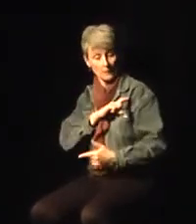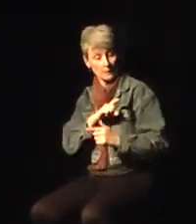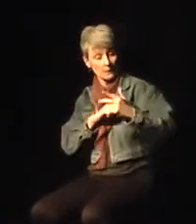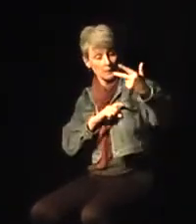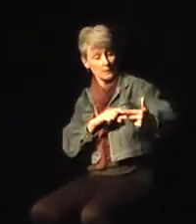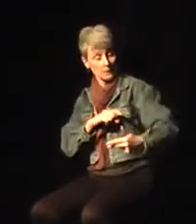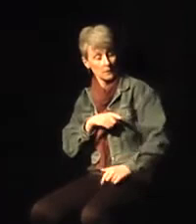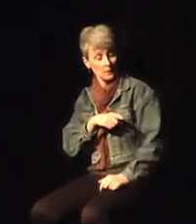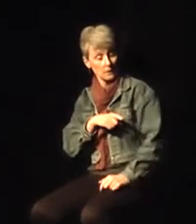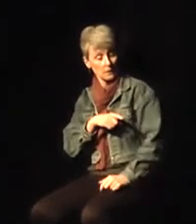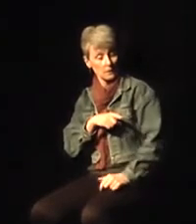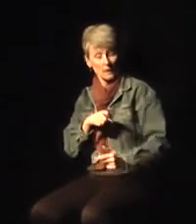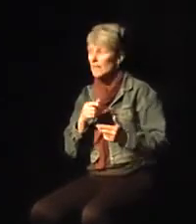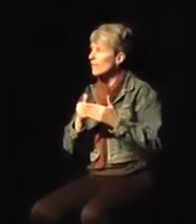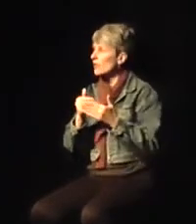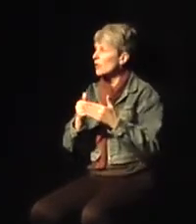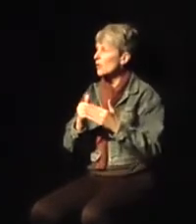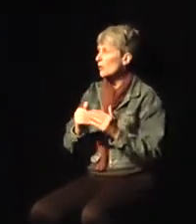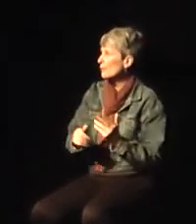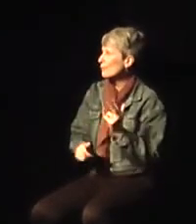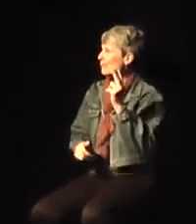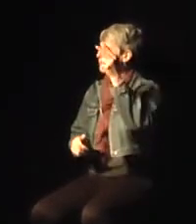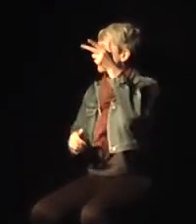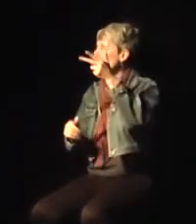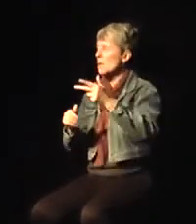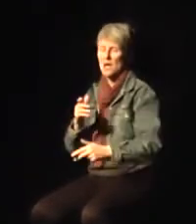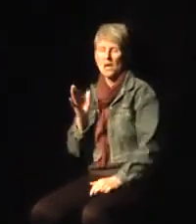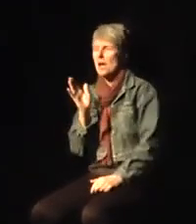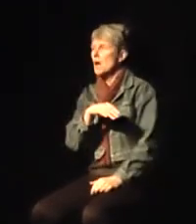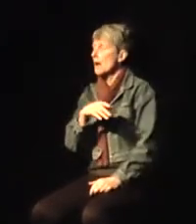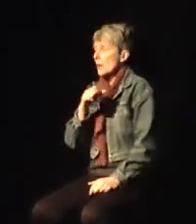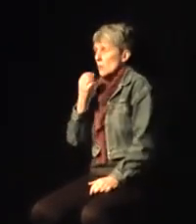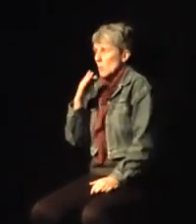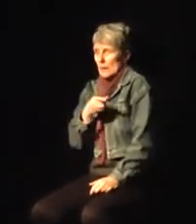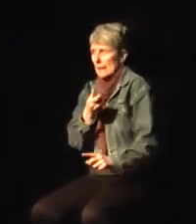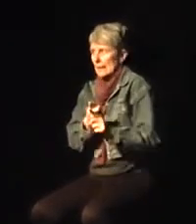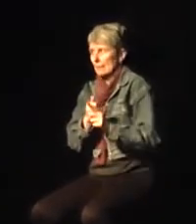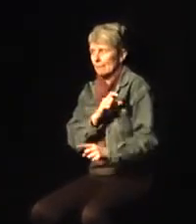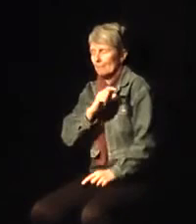has his car parked at the side of the crest of the hill. I never mind him because I don't know that he's a cop until later.